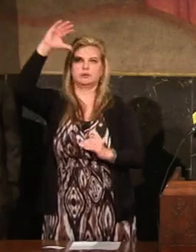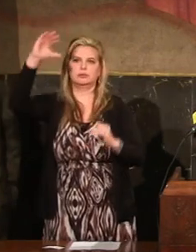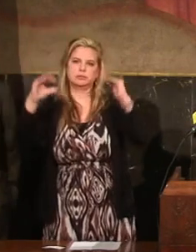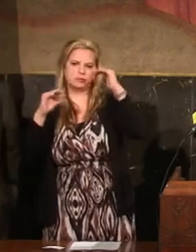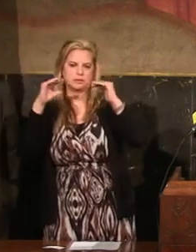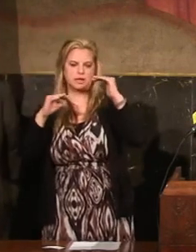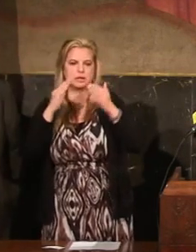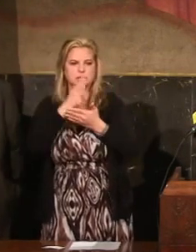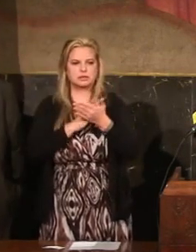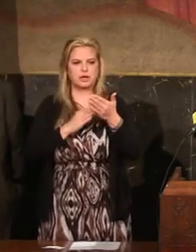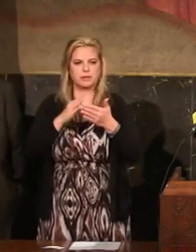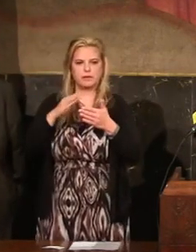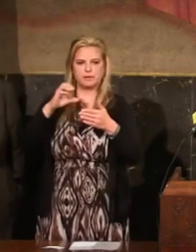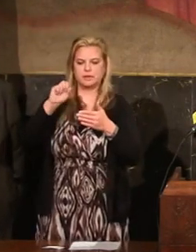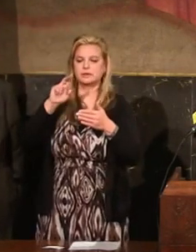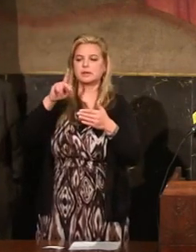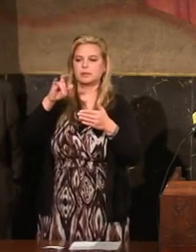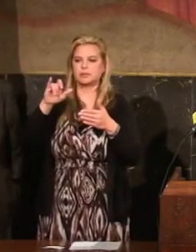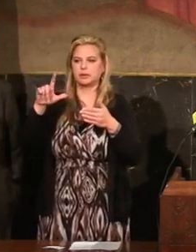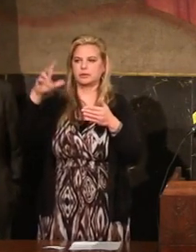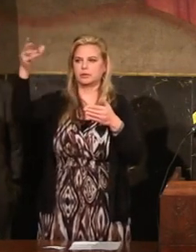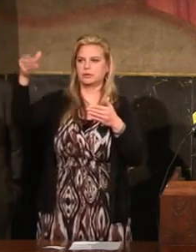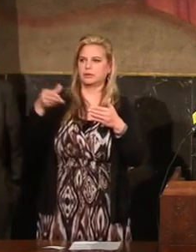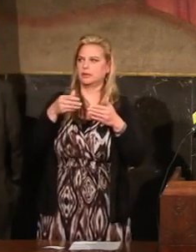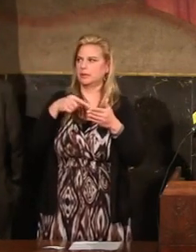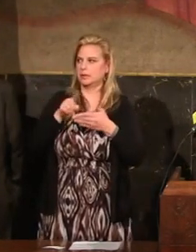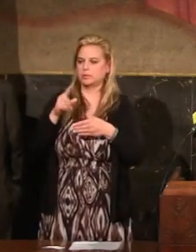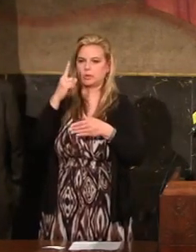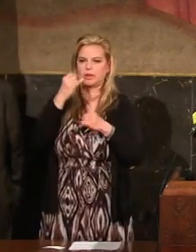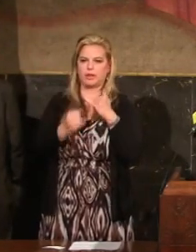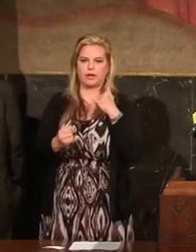the supplemental payment issues we have. All right, one last question.